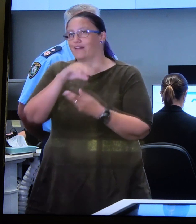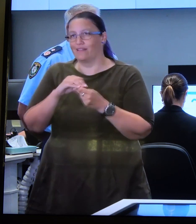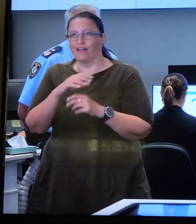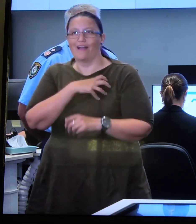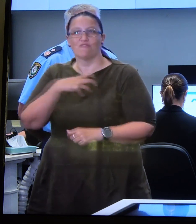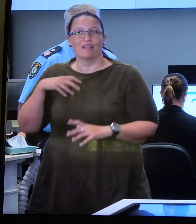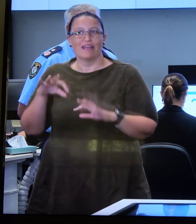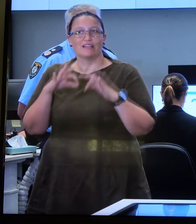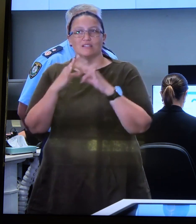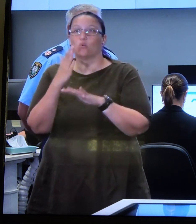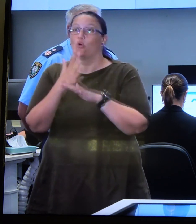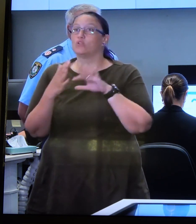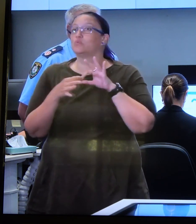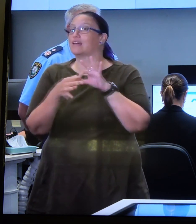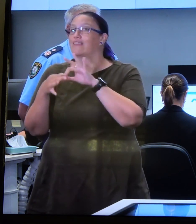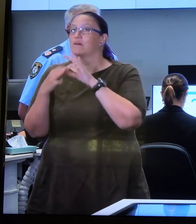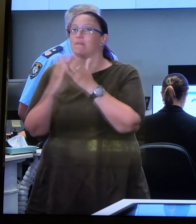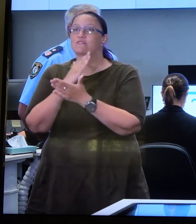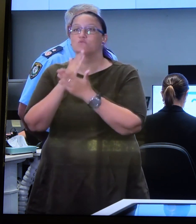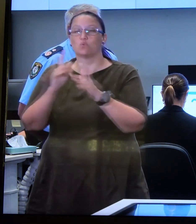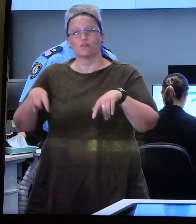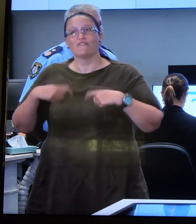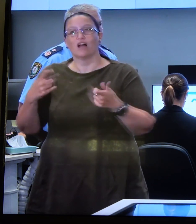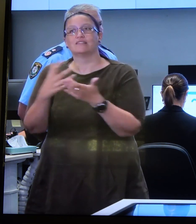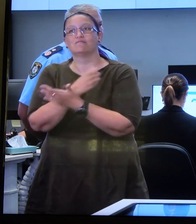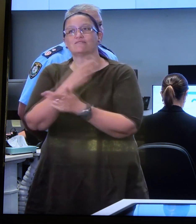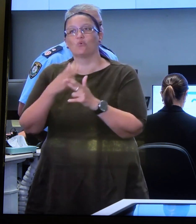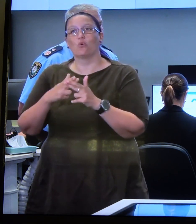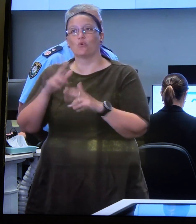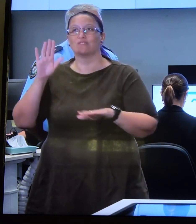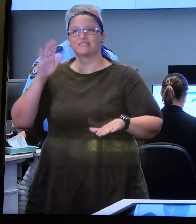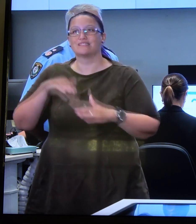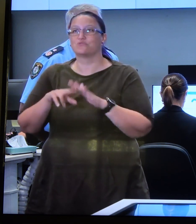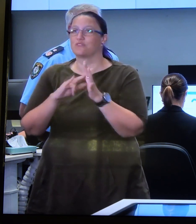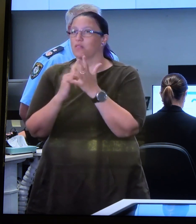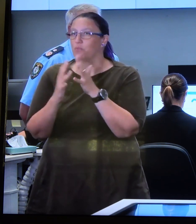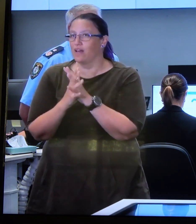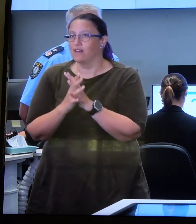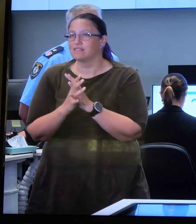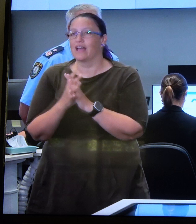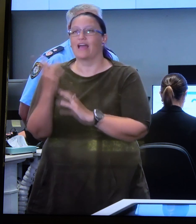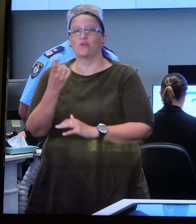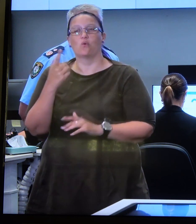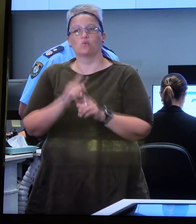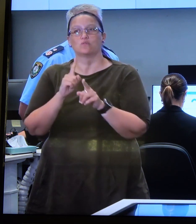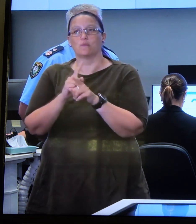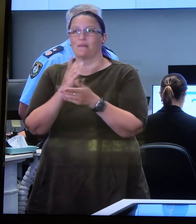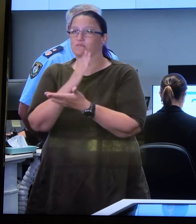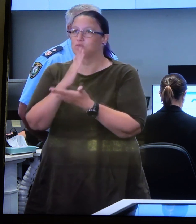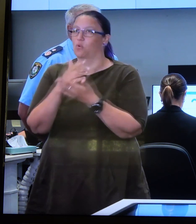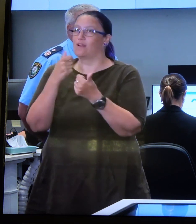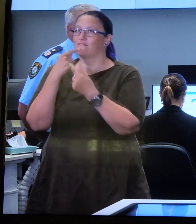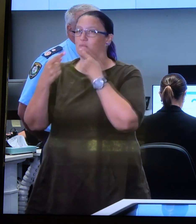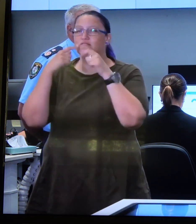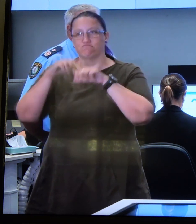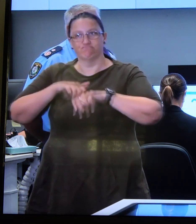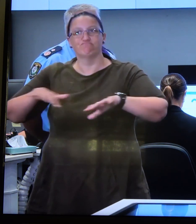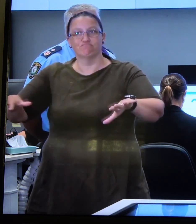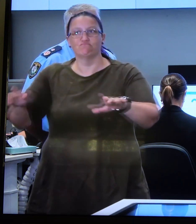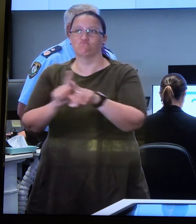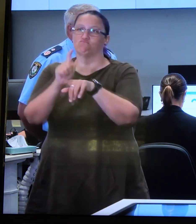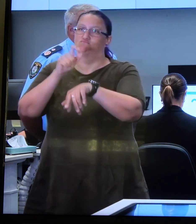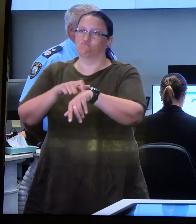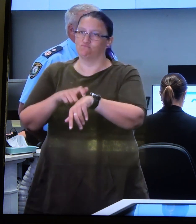to provide safety to our citizens, but also important information in a timely way. You'll also see on the screens behind